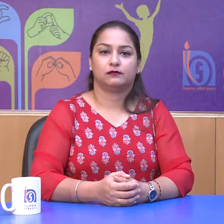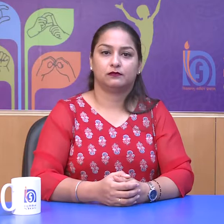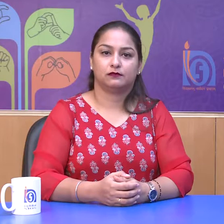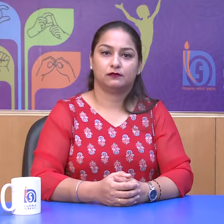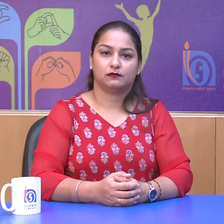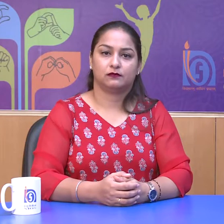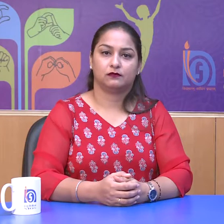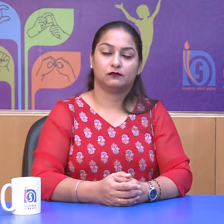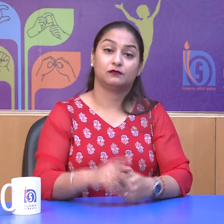The work